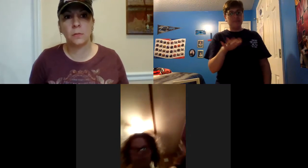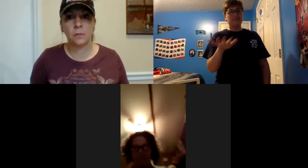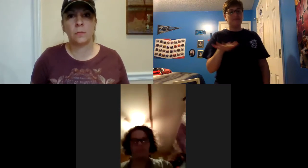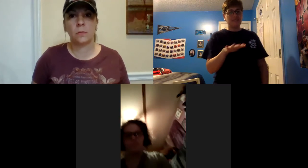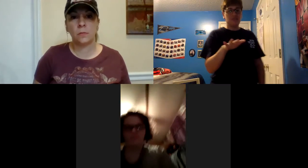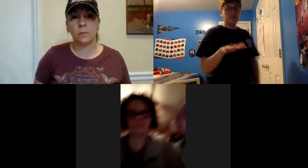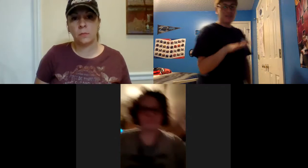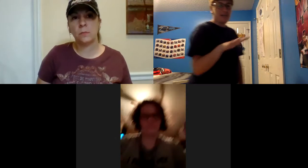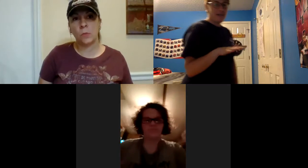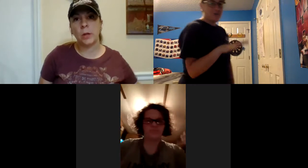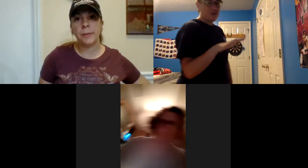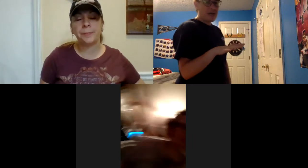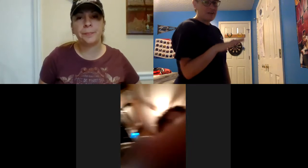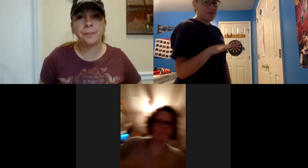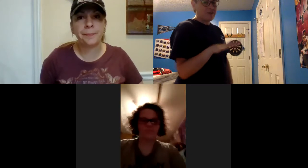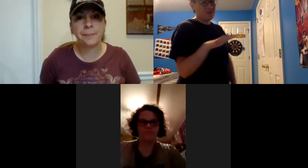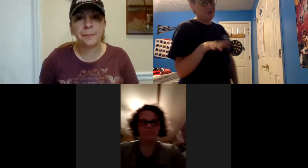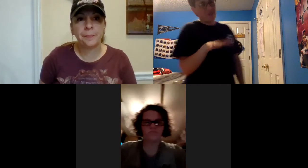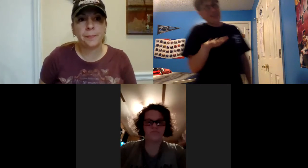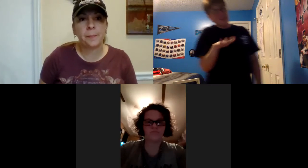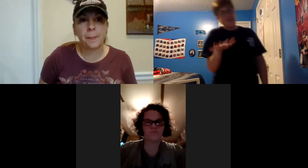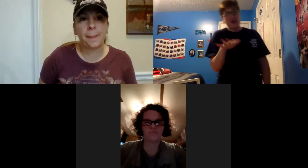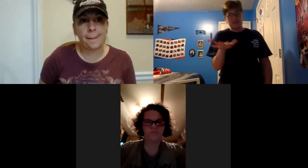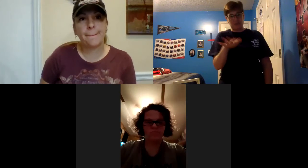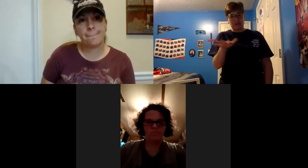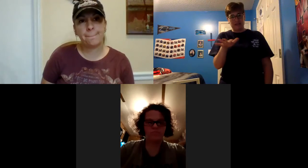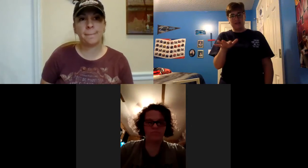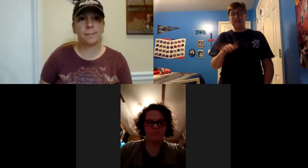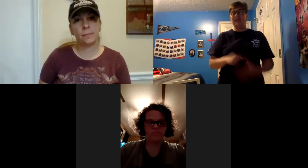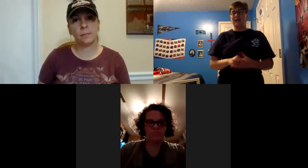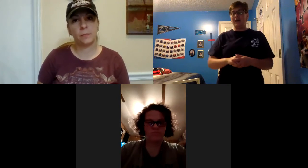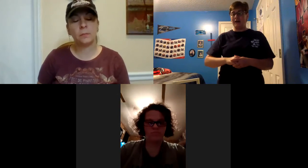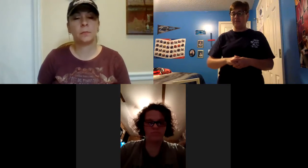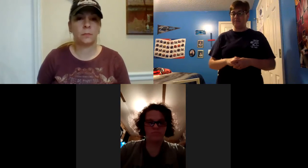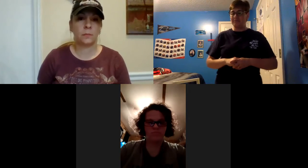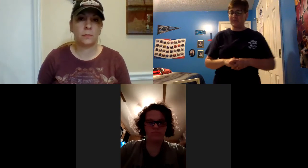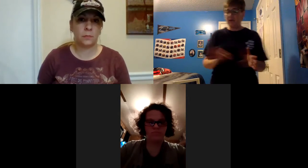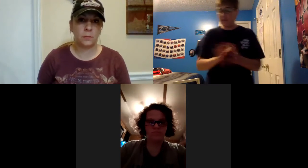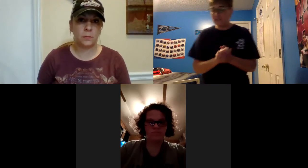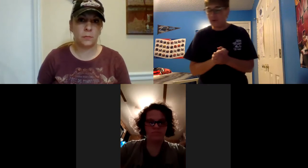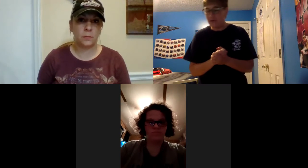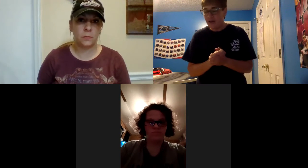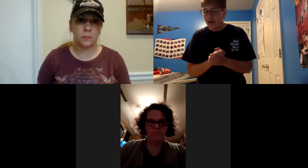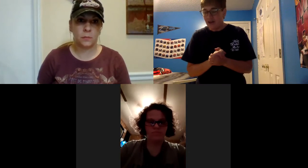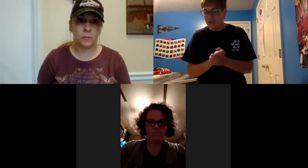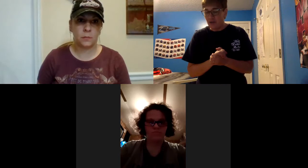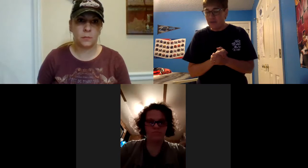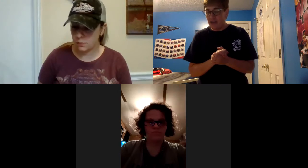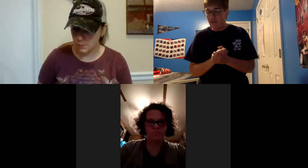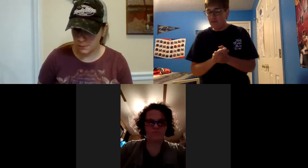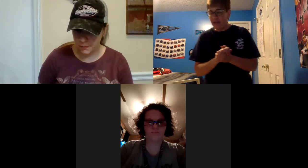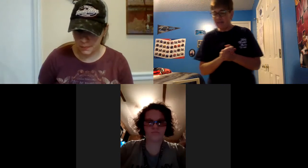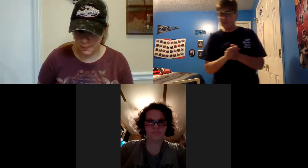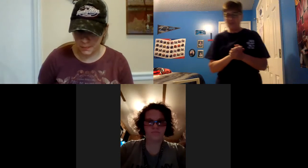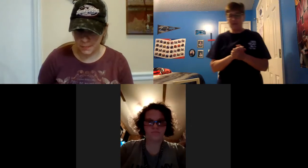8:30, then you're just going to kind of do your hand around in a circle, like approximately. Okay, so be